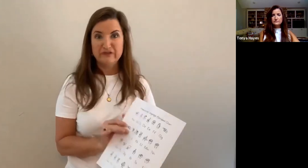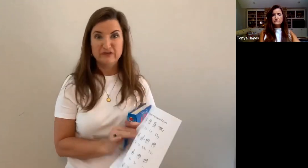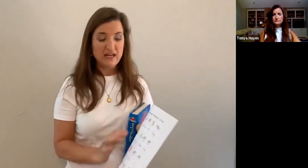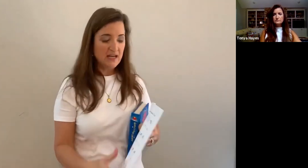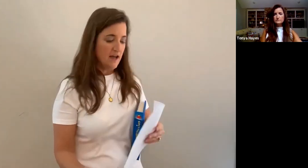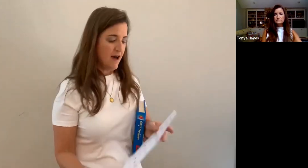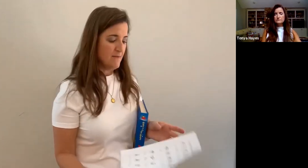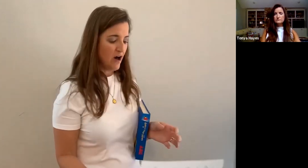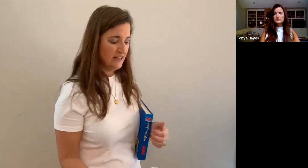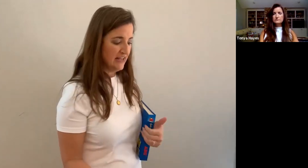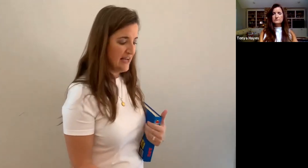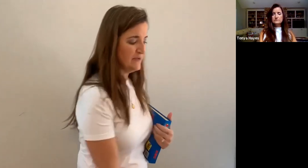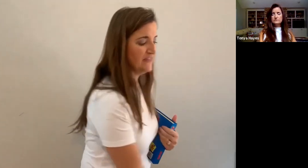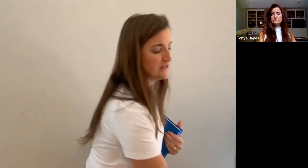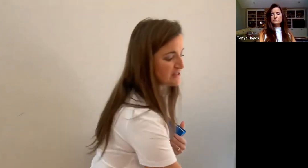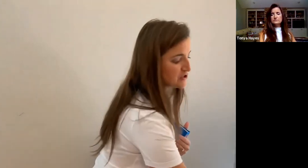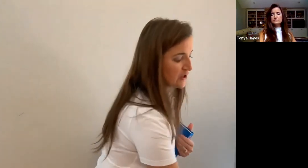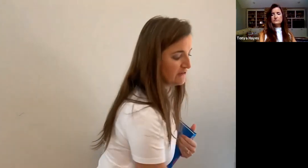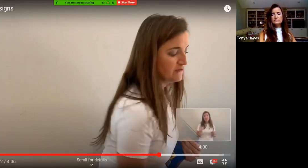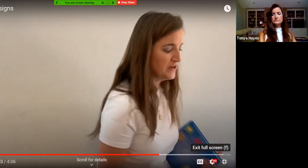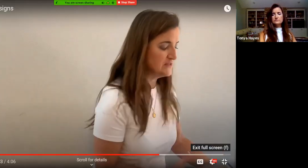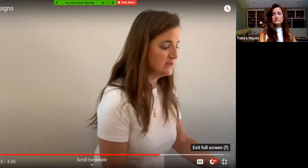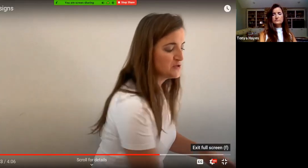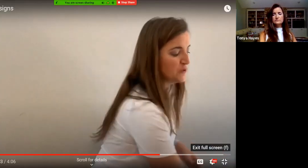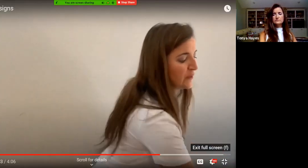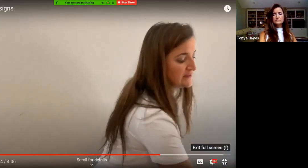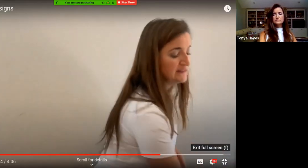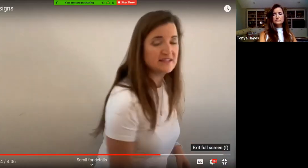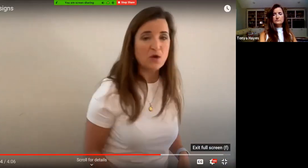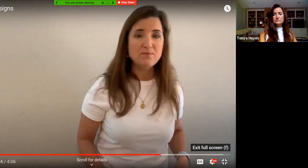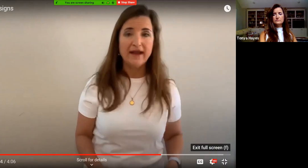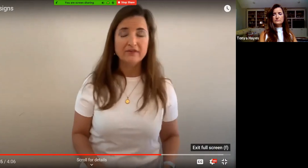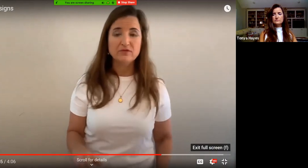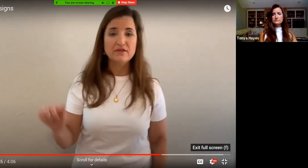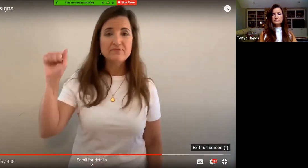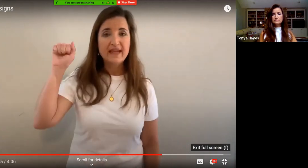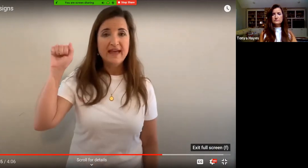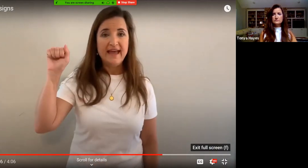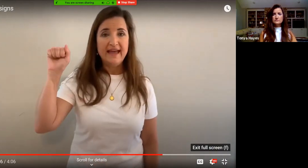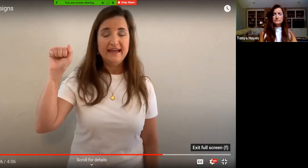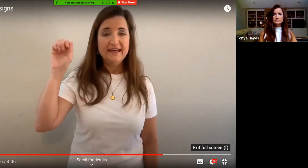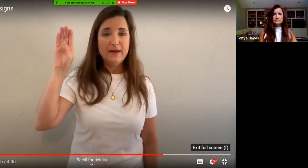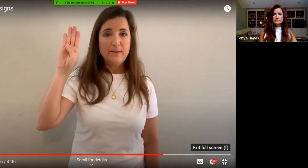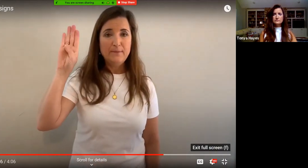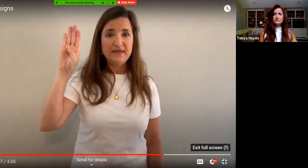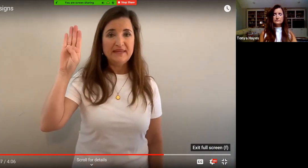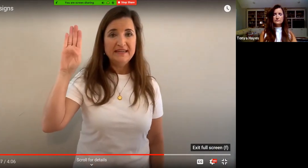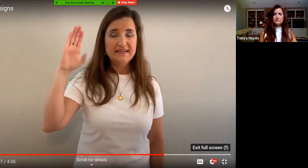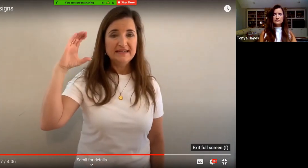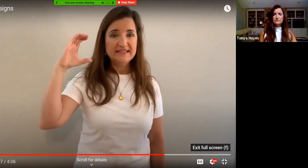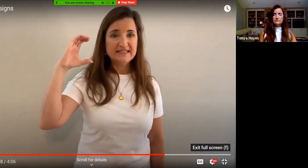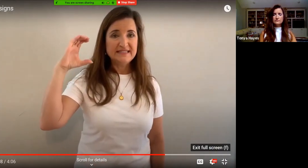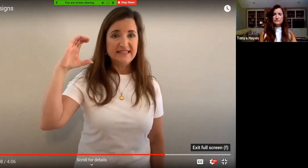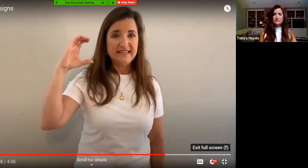this one for free online, but there's the chart for you. So just real quickly, let's go back through them. A,